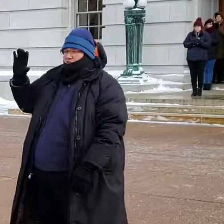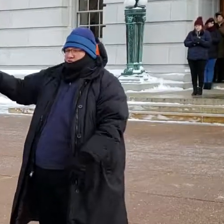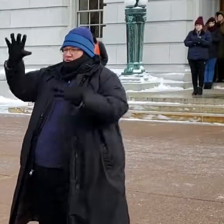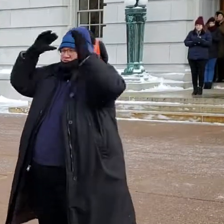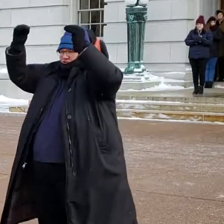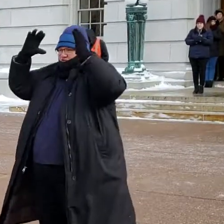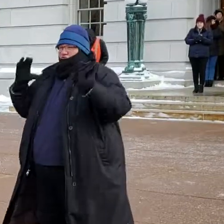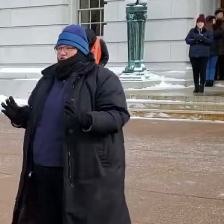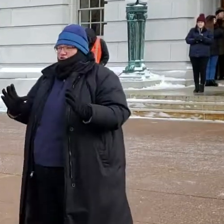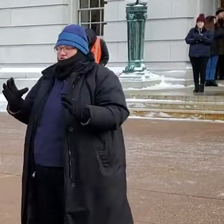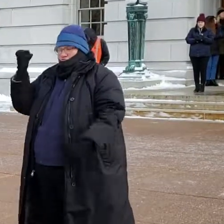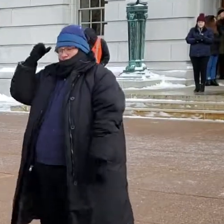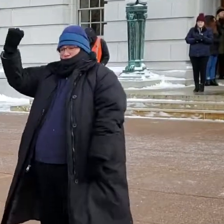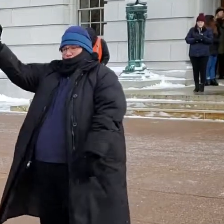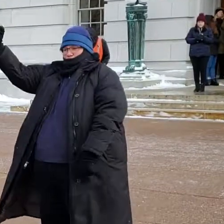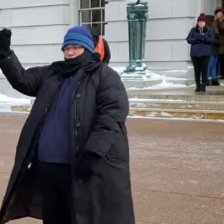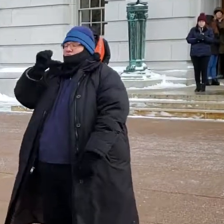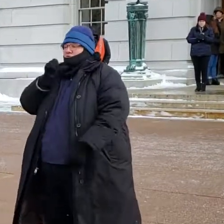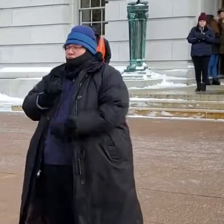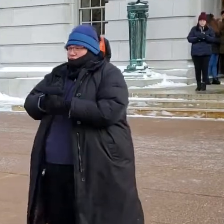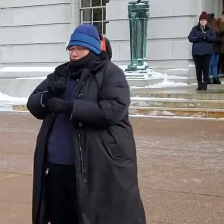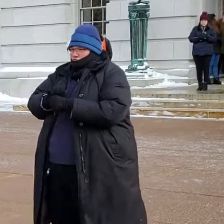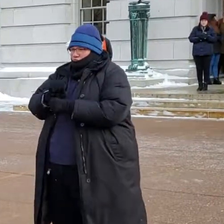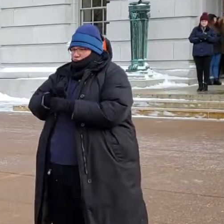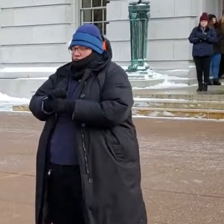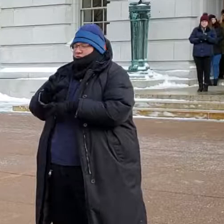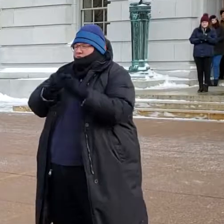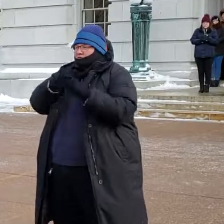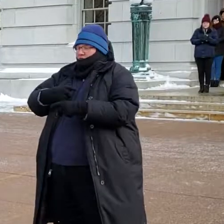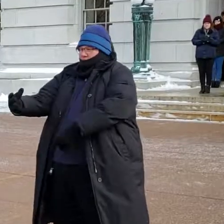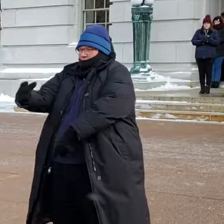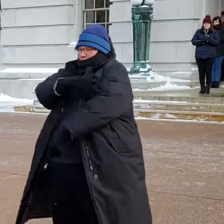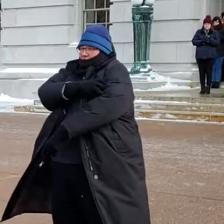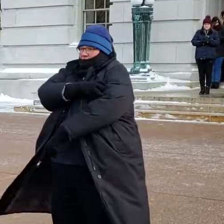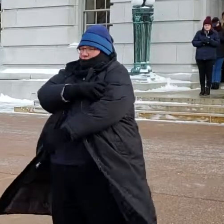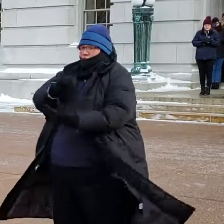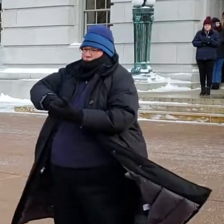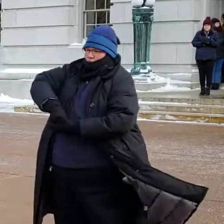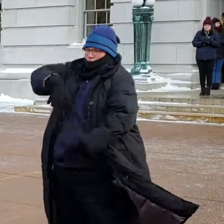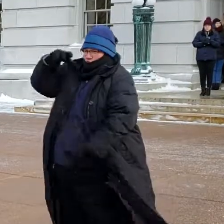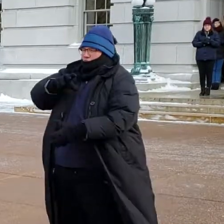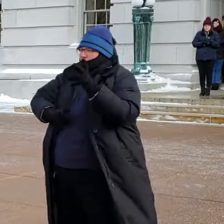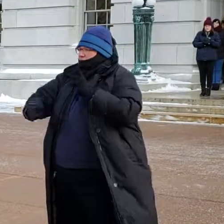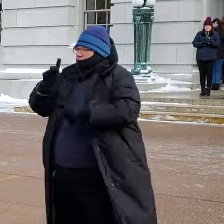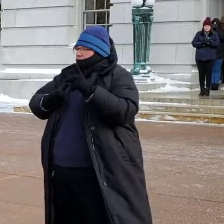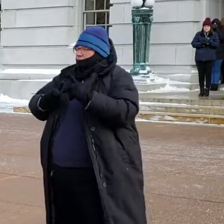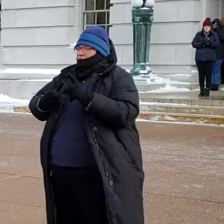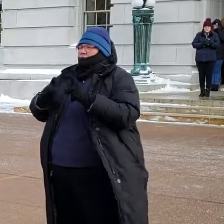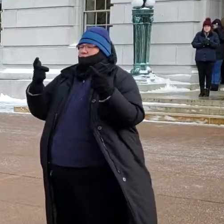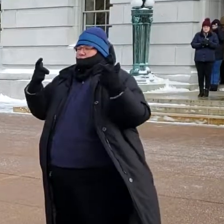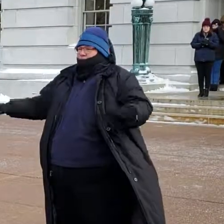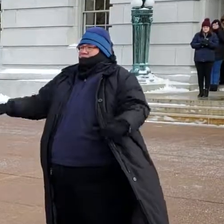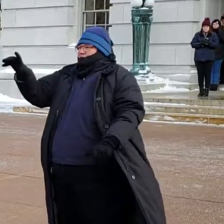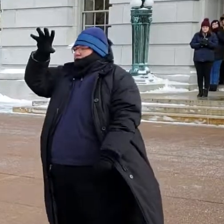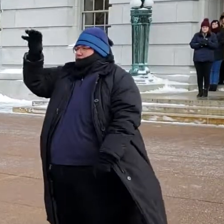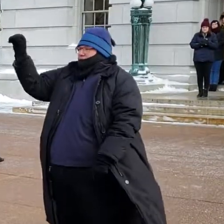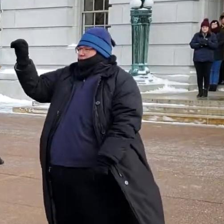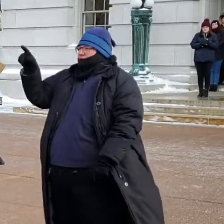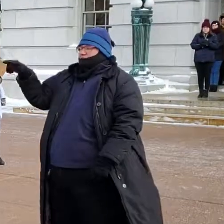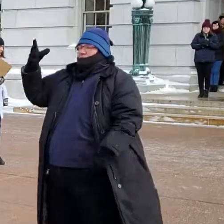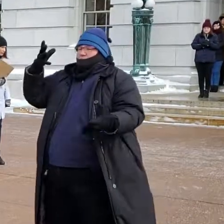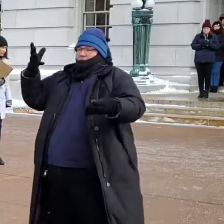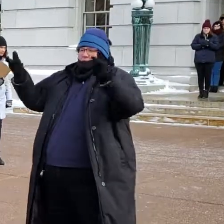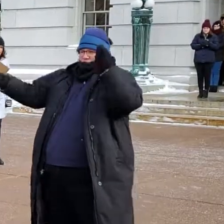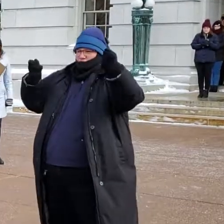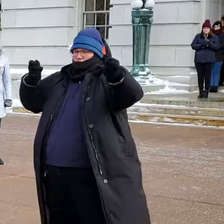Those in power, the super wealthy and the corporations, may control the corporate politicians and the courts,